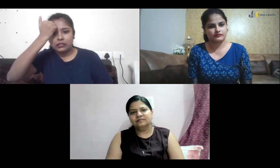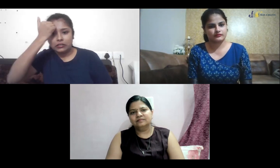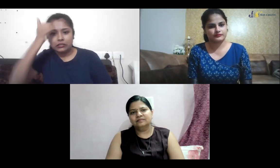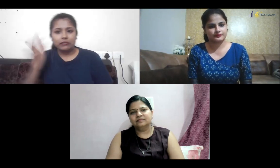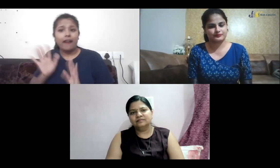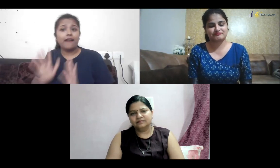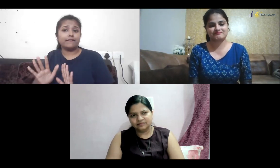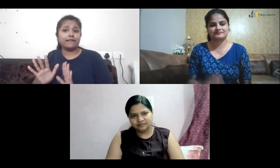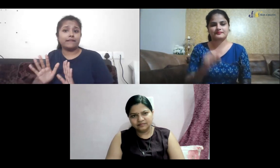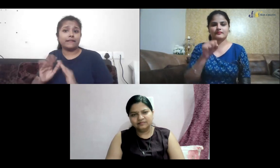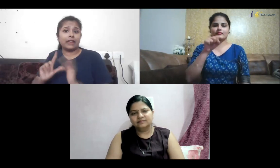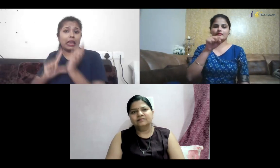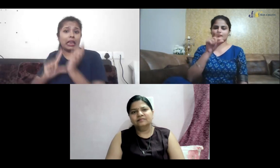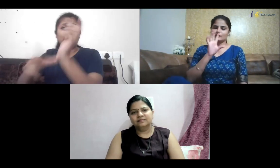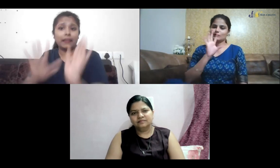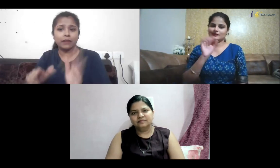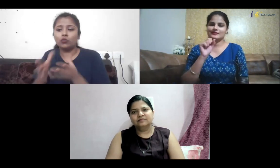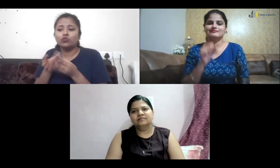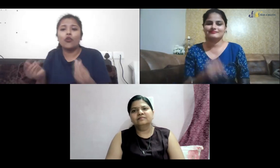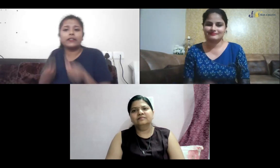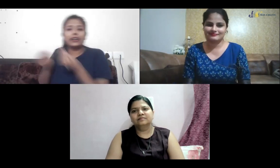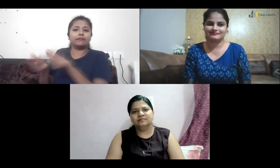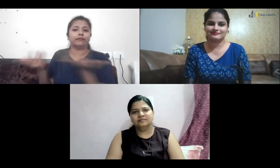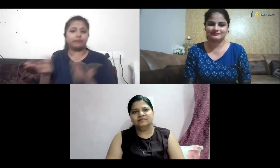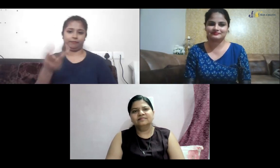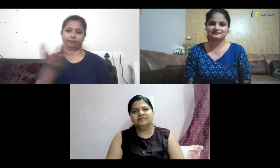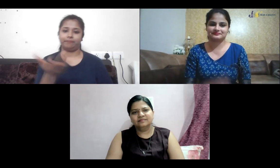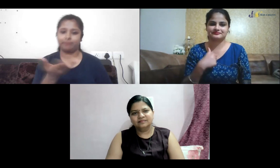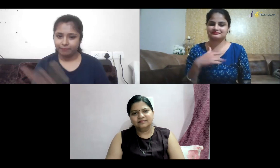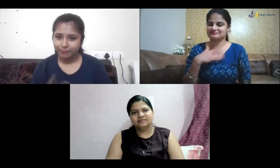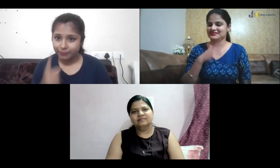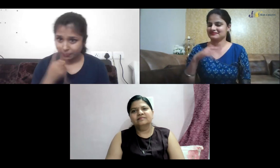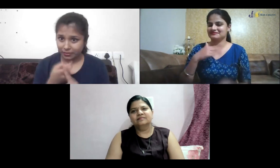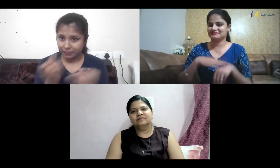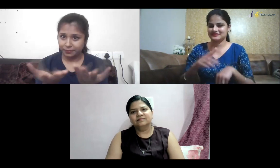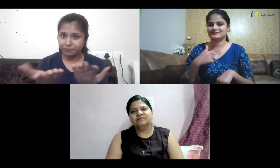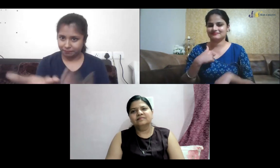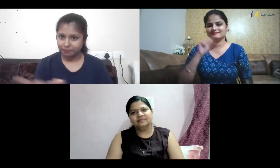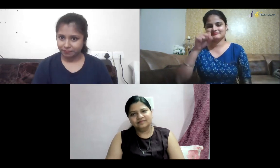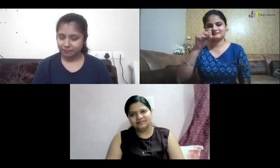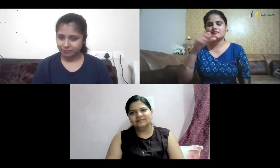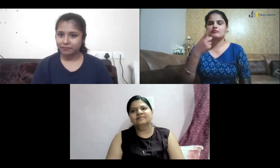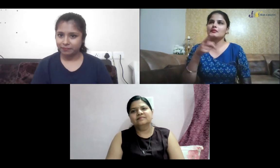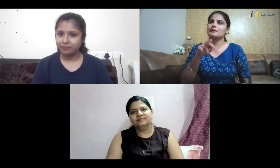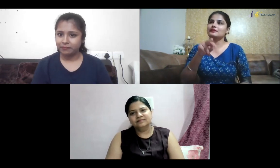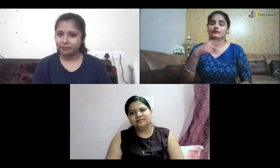to do some other things. And then later on they realize, oh, I made a mistake. How we can give them the solution on